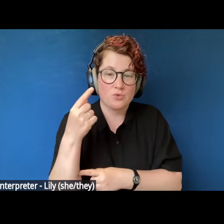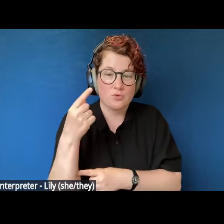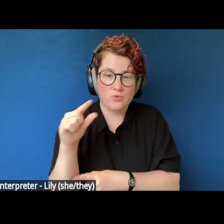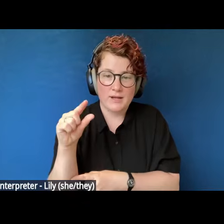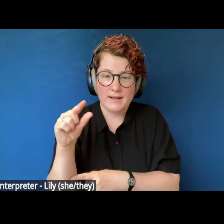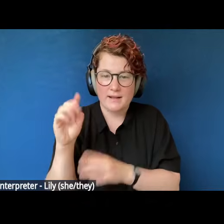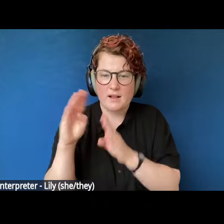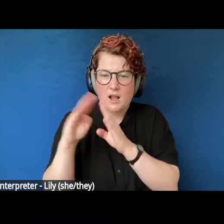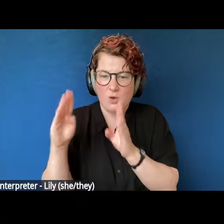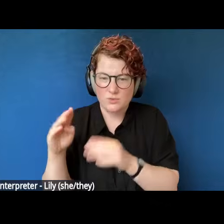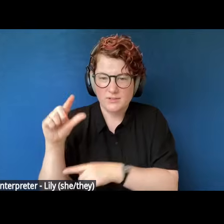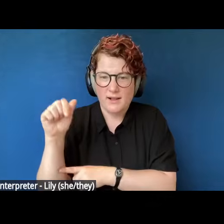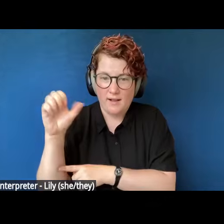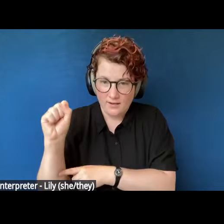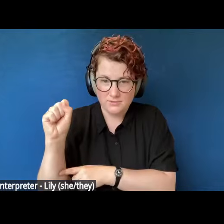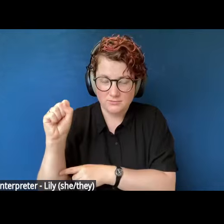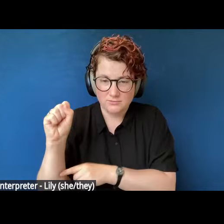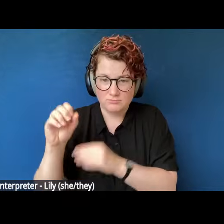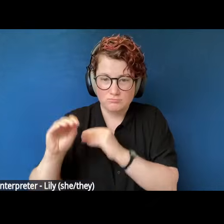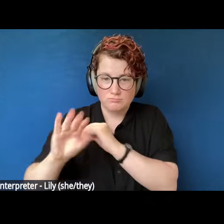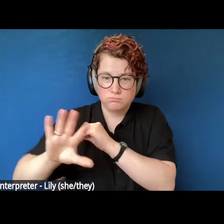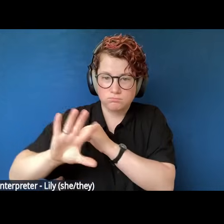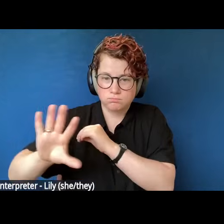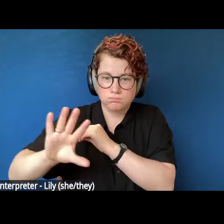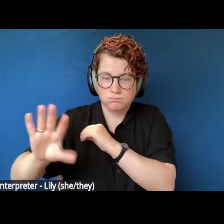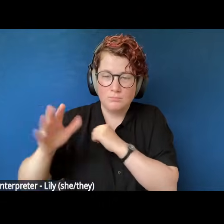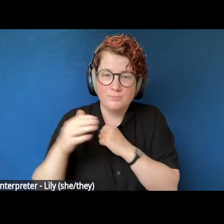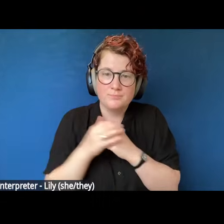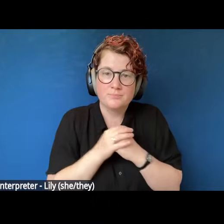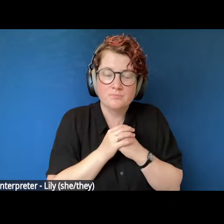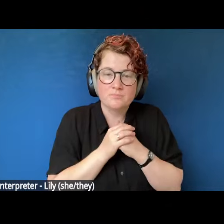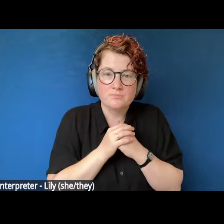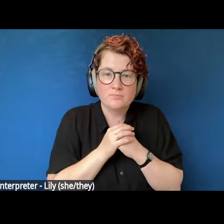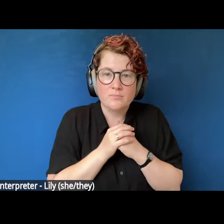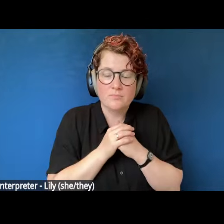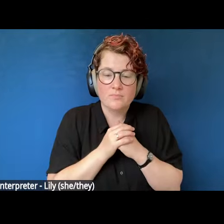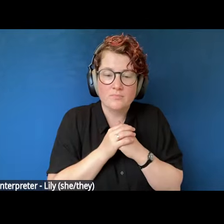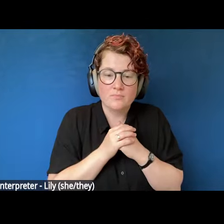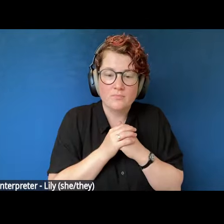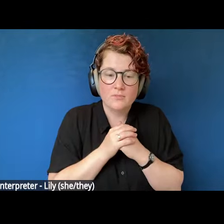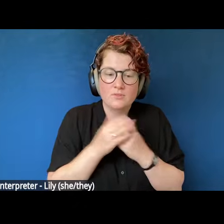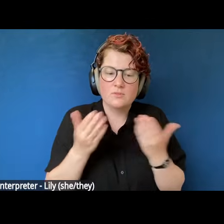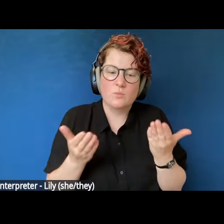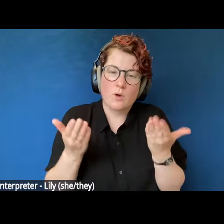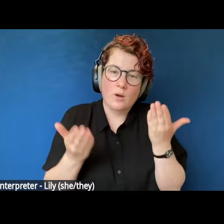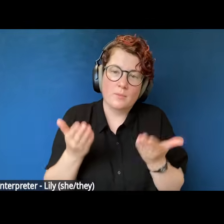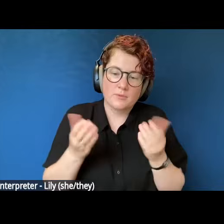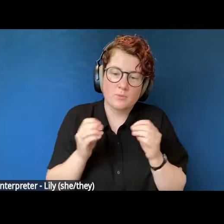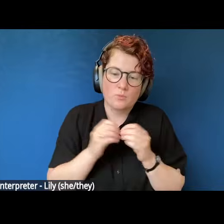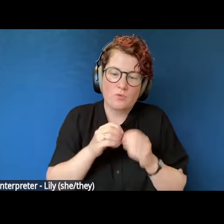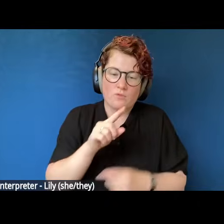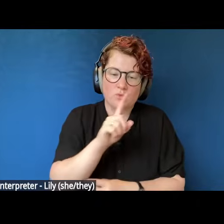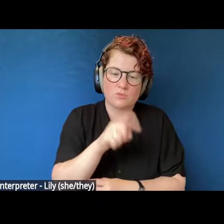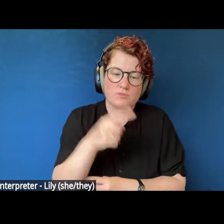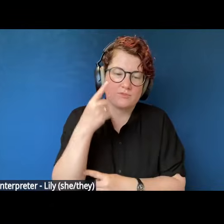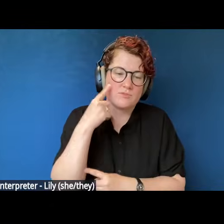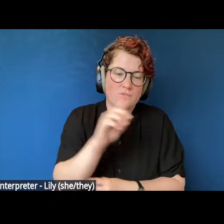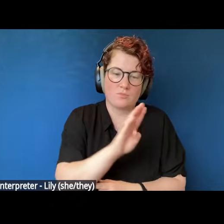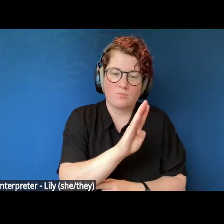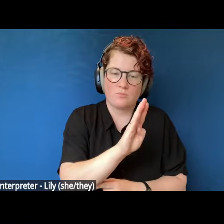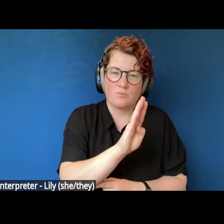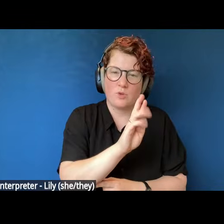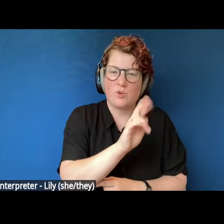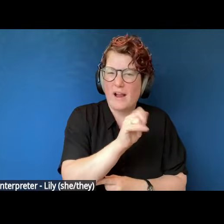and I know that is probably more of a question for Brian than the associate superintendent, but in the report on